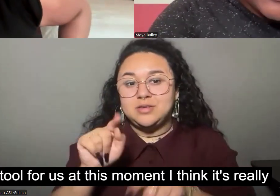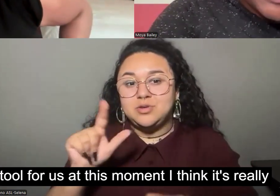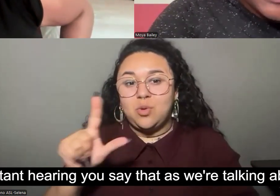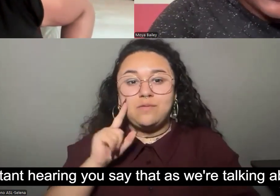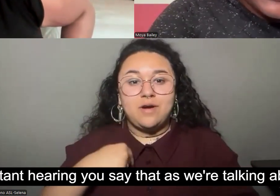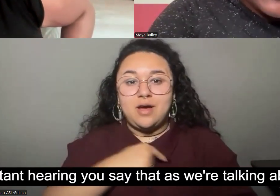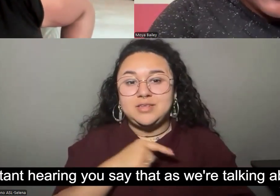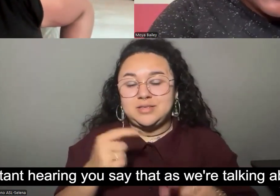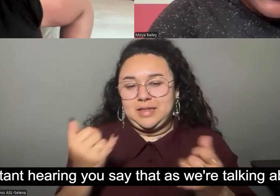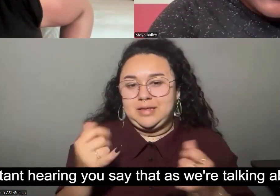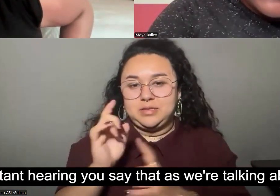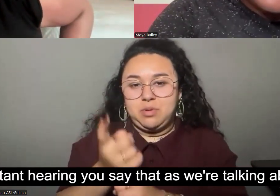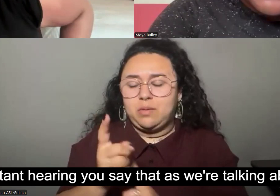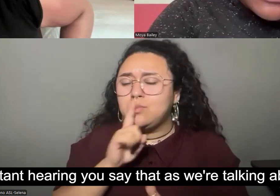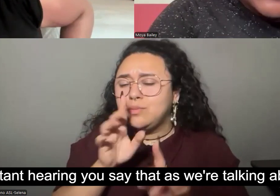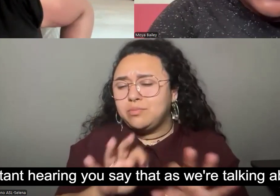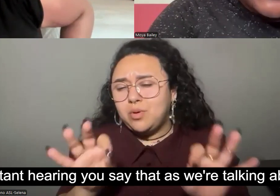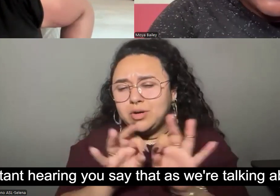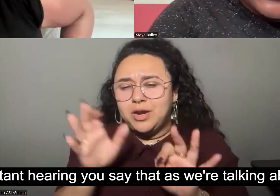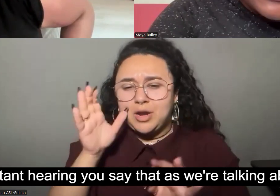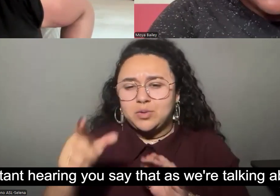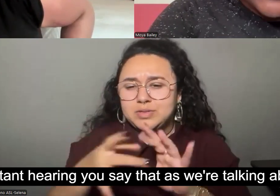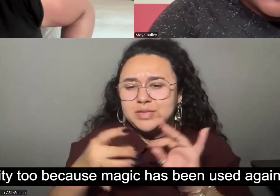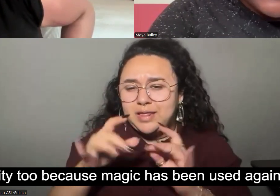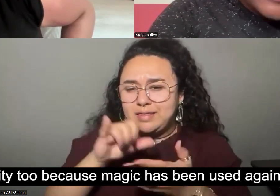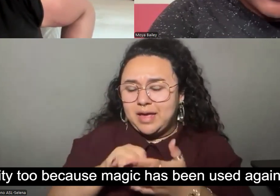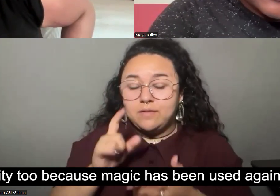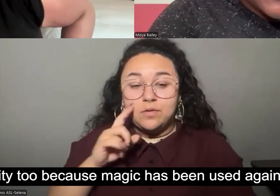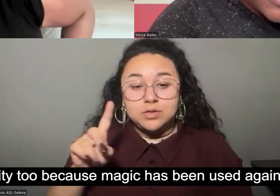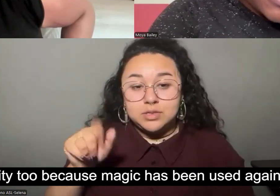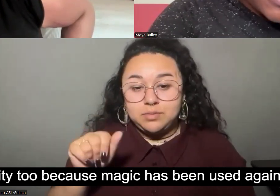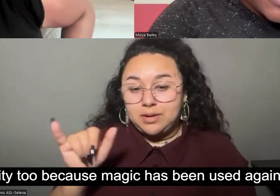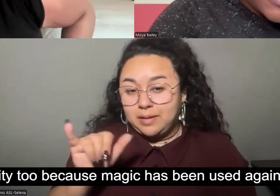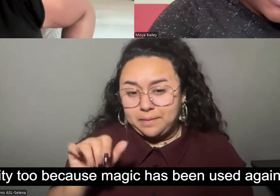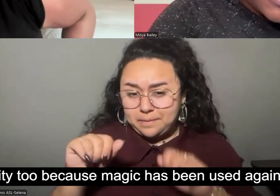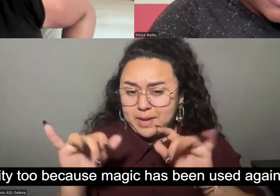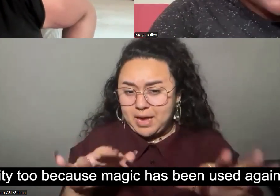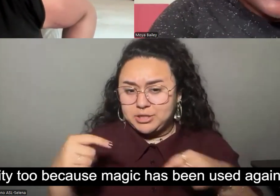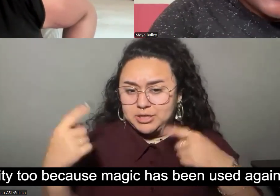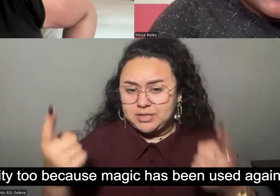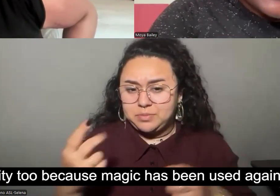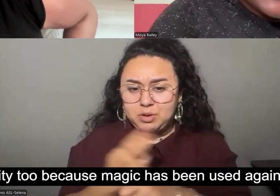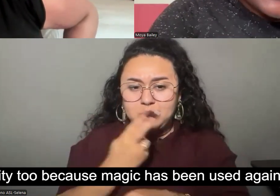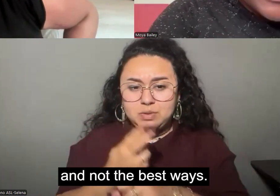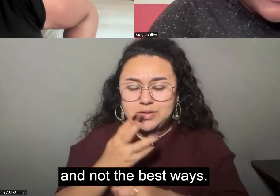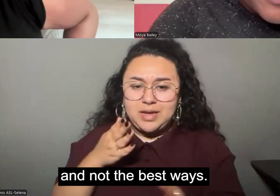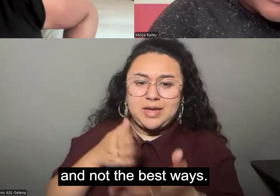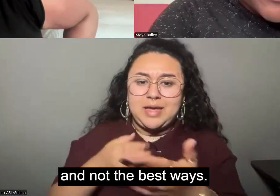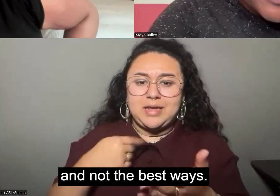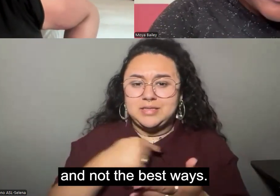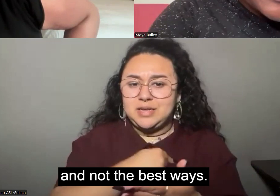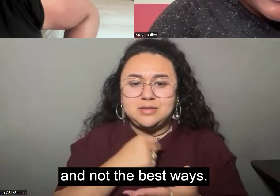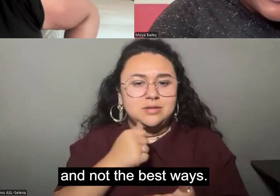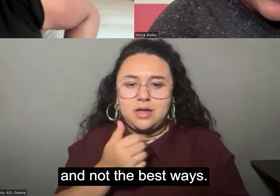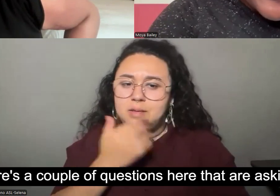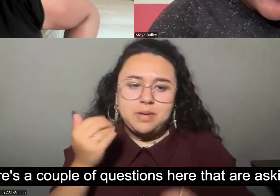hearing you say that as we're talking about disability too, because magic has been used against us in not the